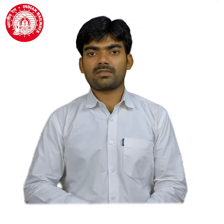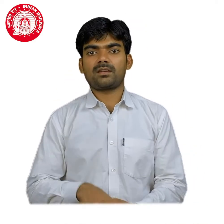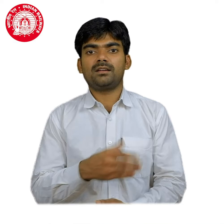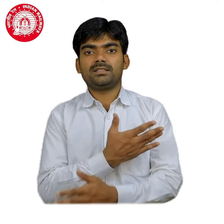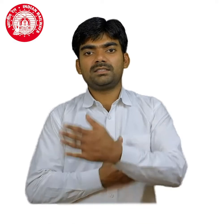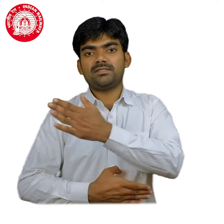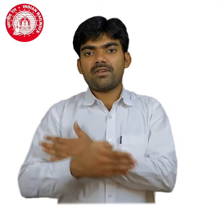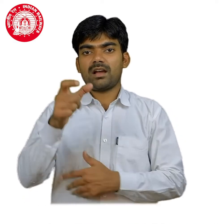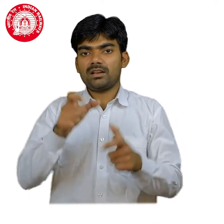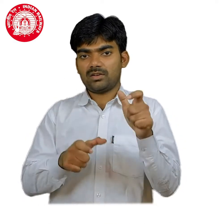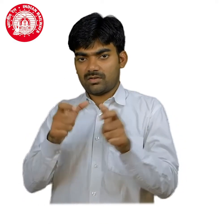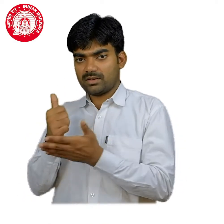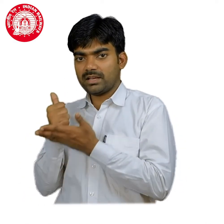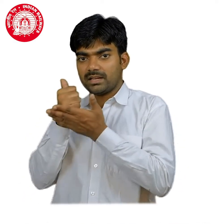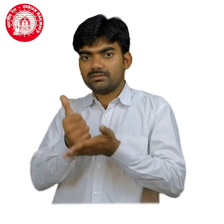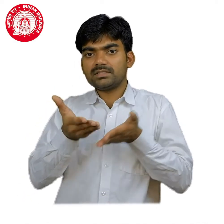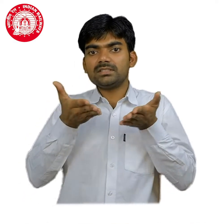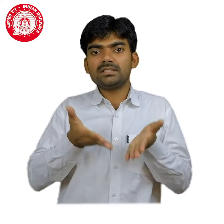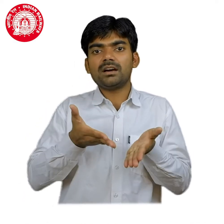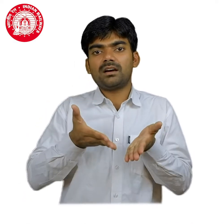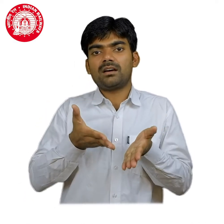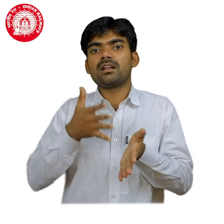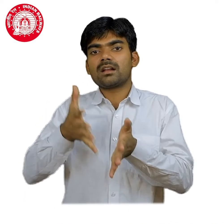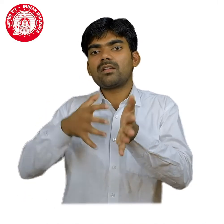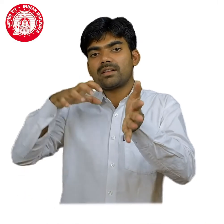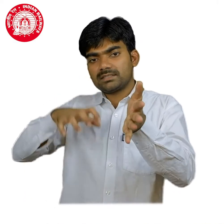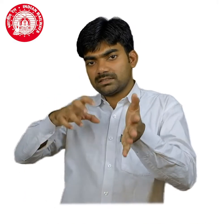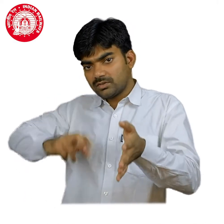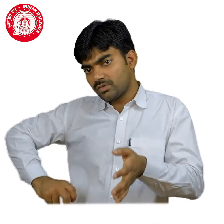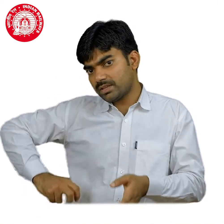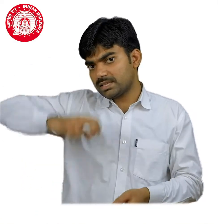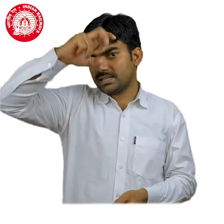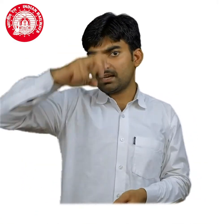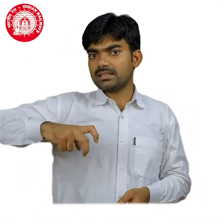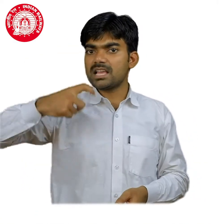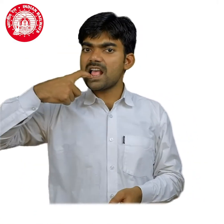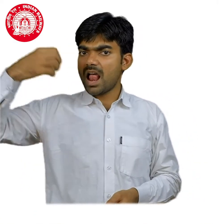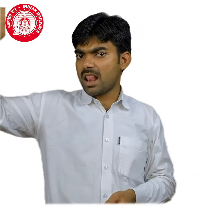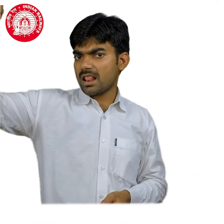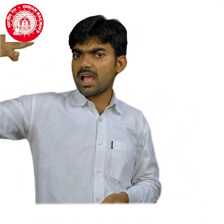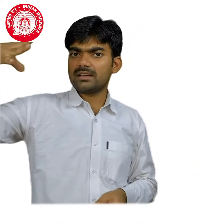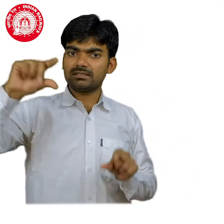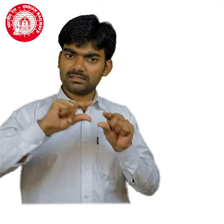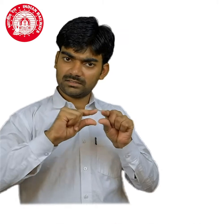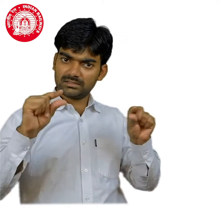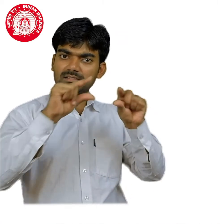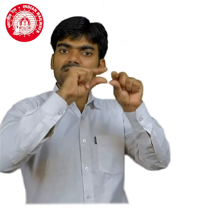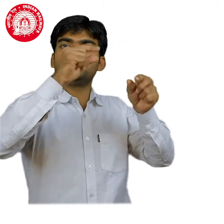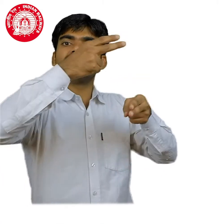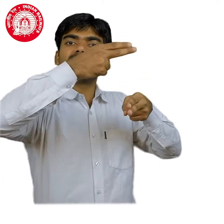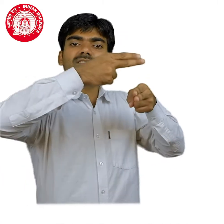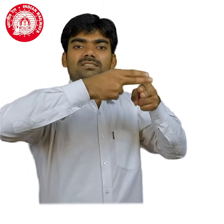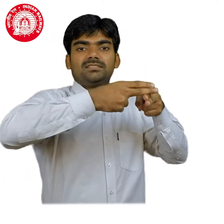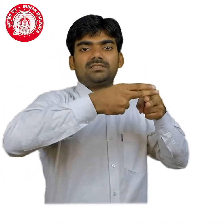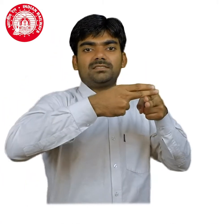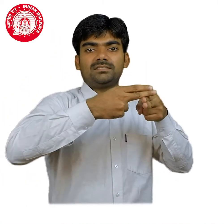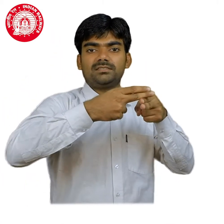The stairs have reflective light strips at the starting and the end of the stairs to assist people with low vision.